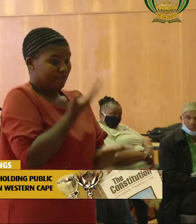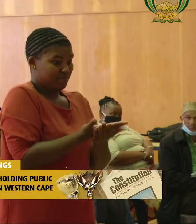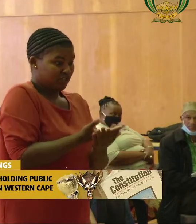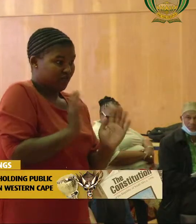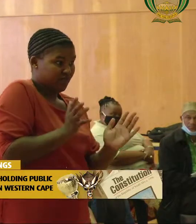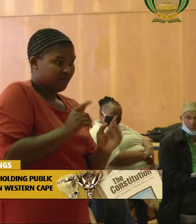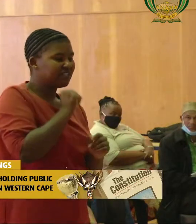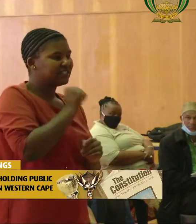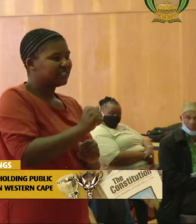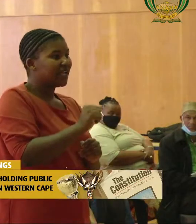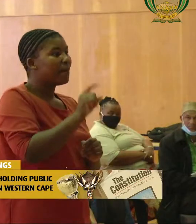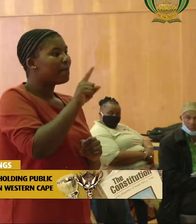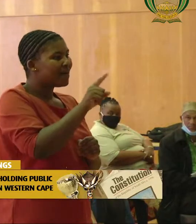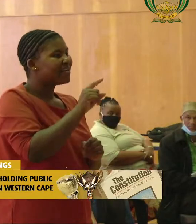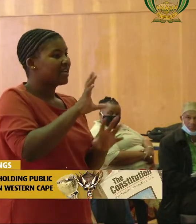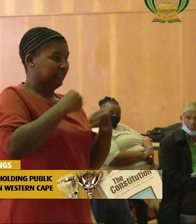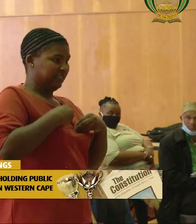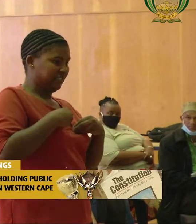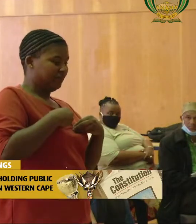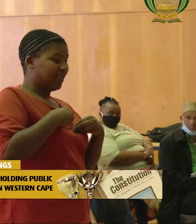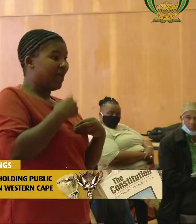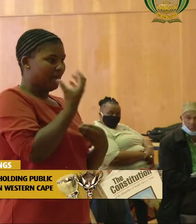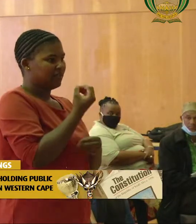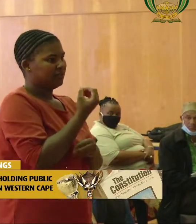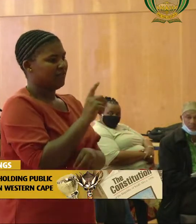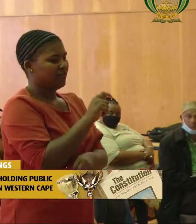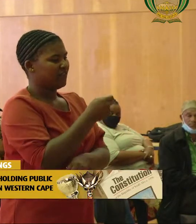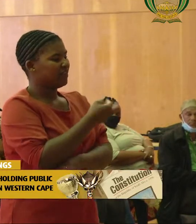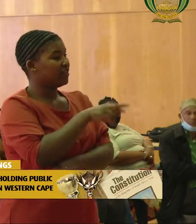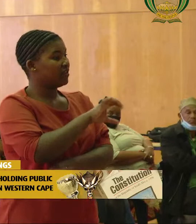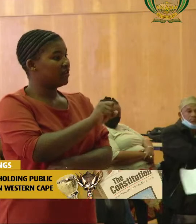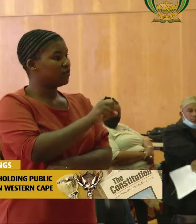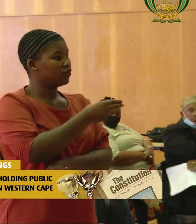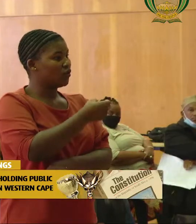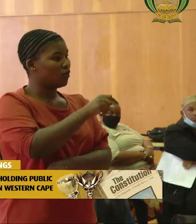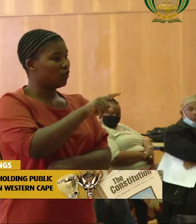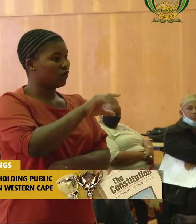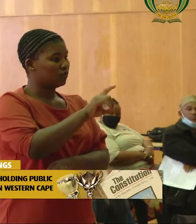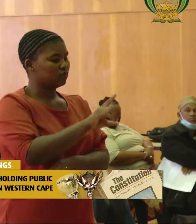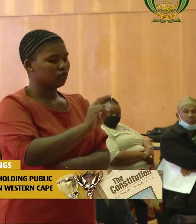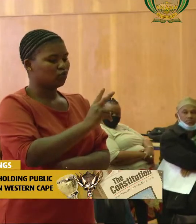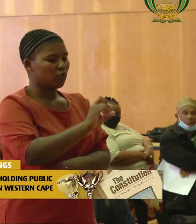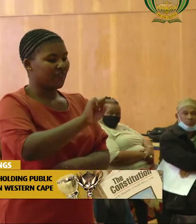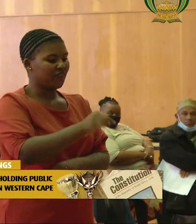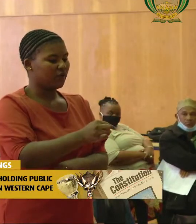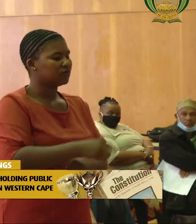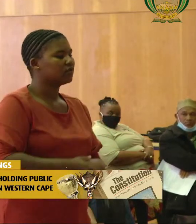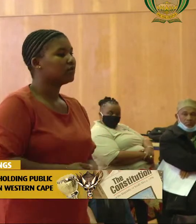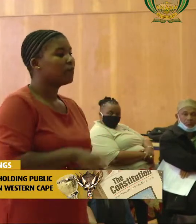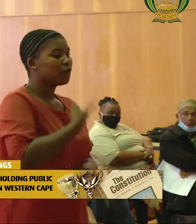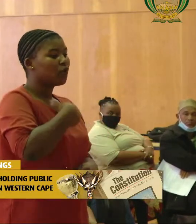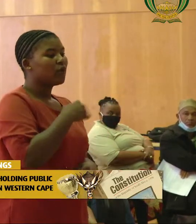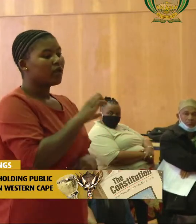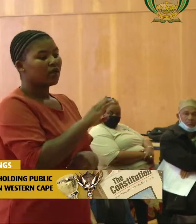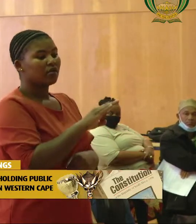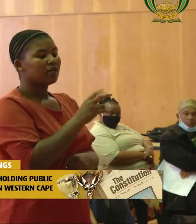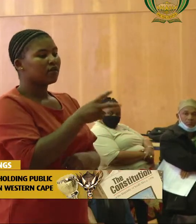saying that they should be allowed based on those conditions. The second condition that we would like to submit as the EFF is